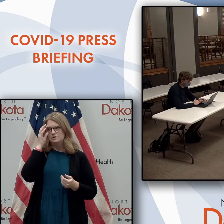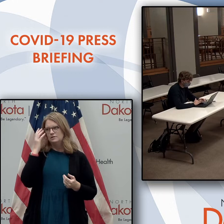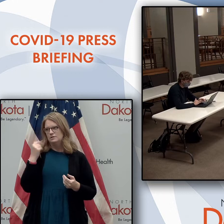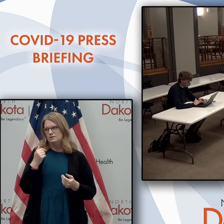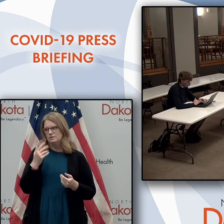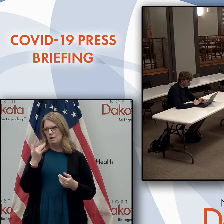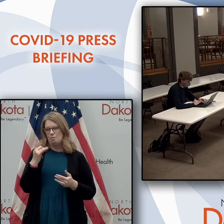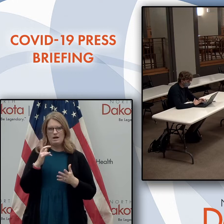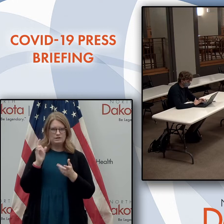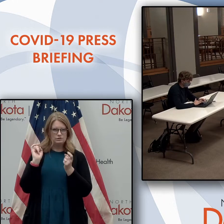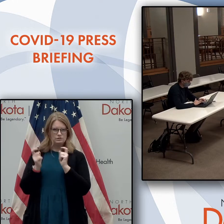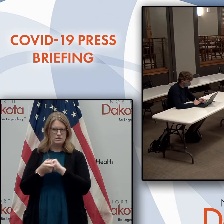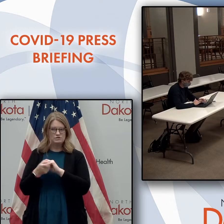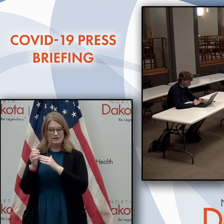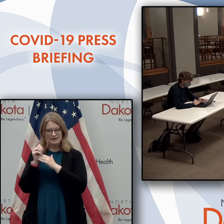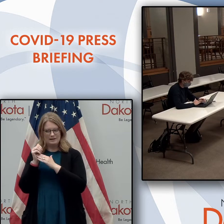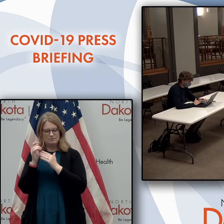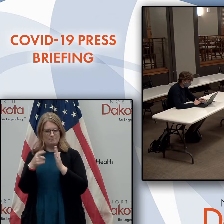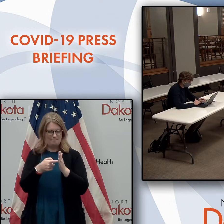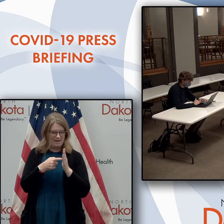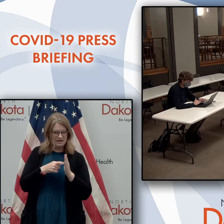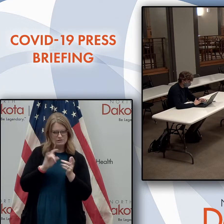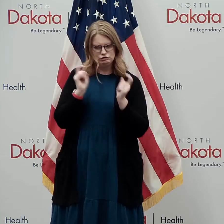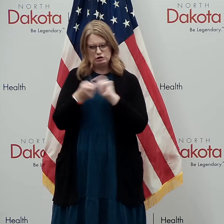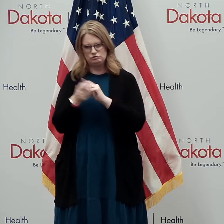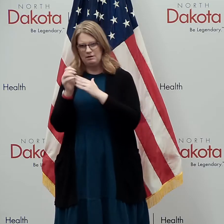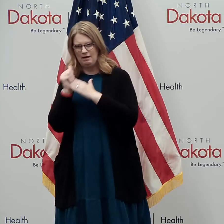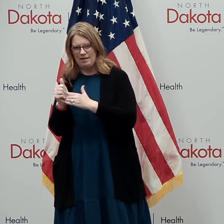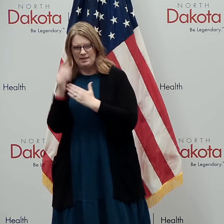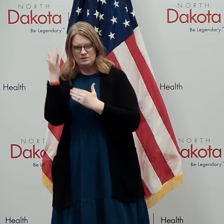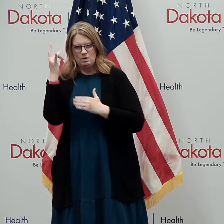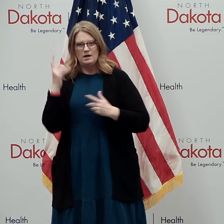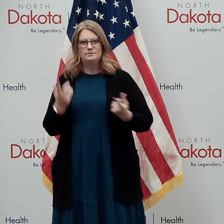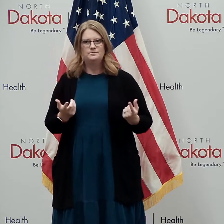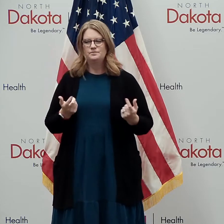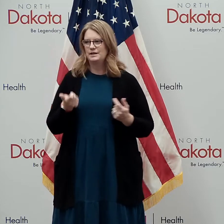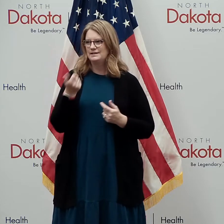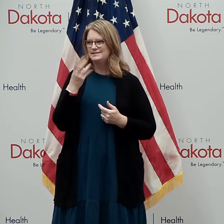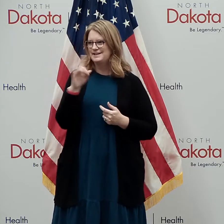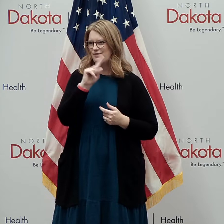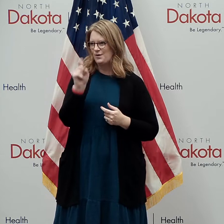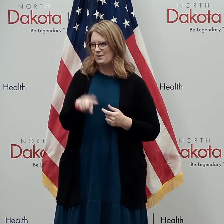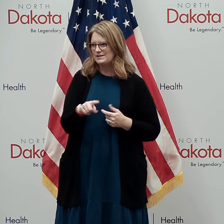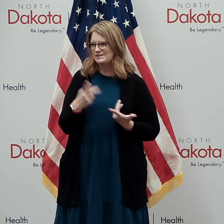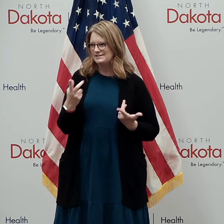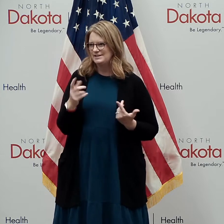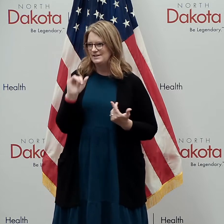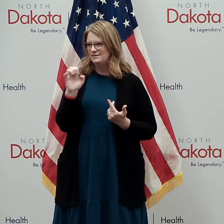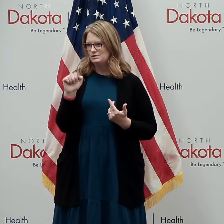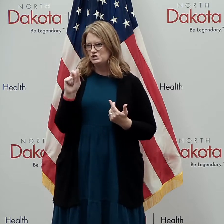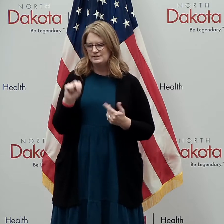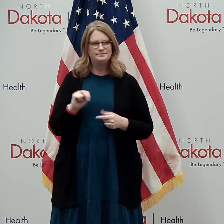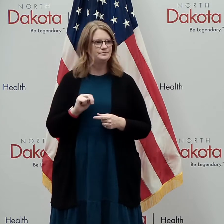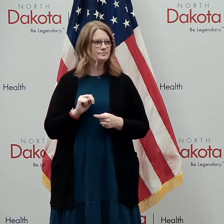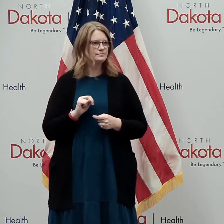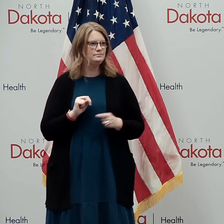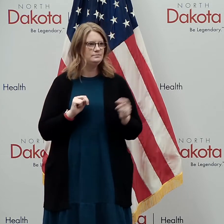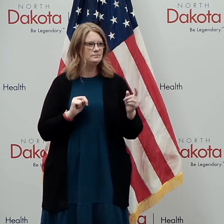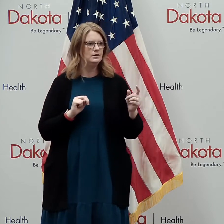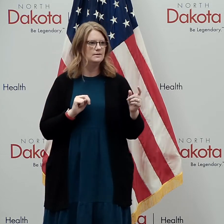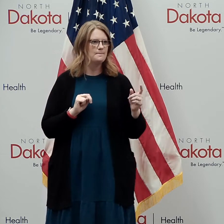change from mandates to guidelines in the first place? Okay, there are several questions in there, I think, from Jean, but